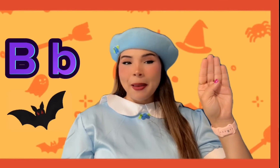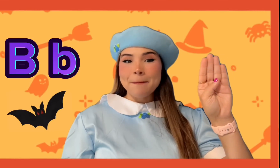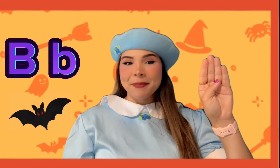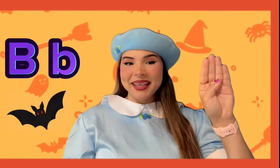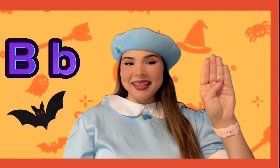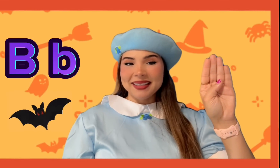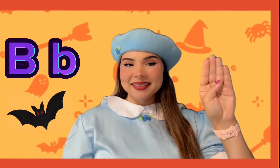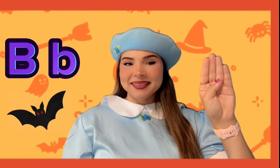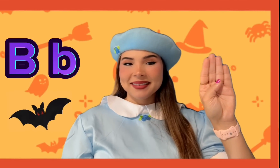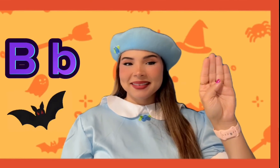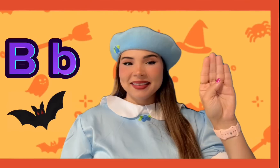B,